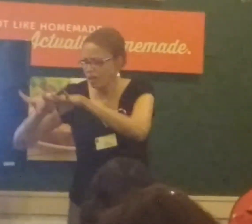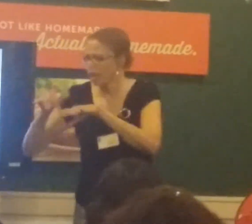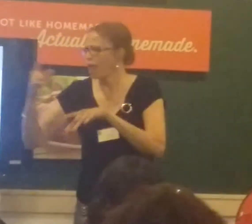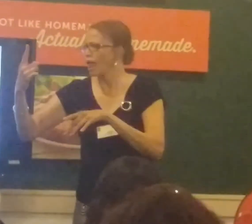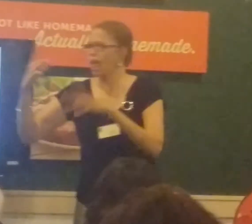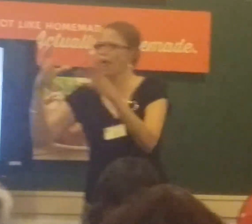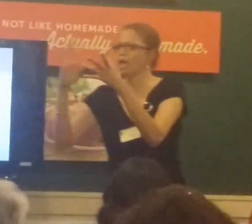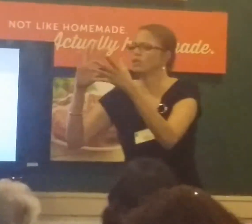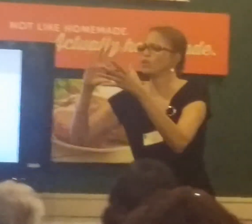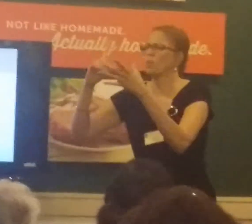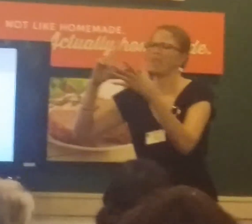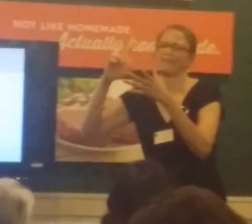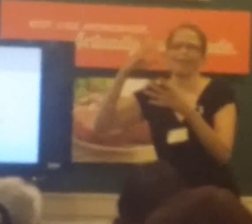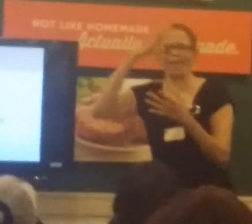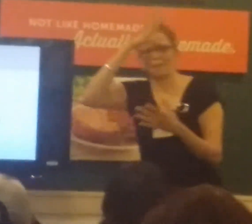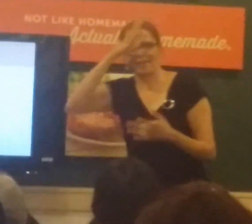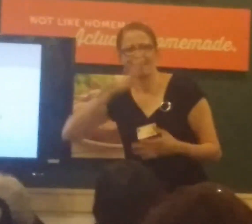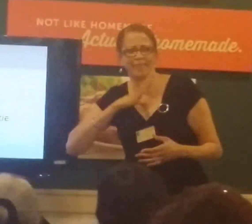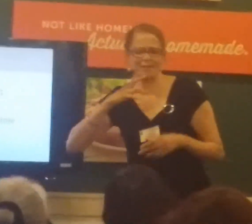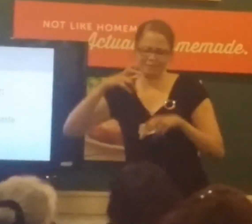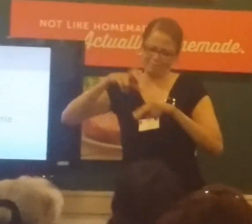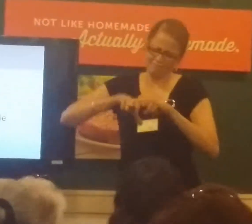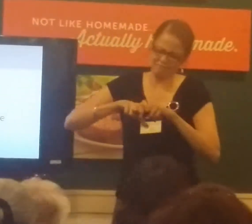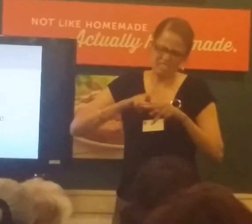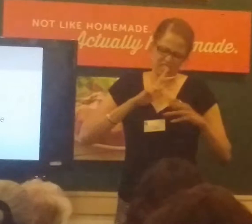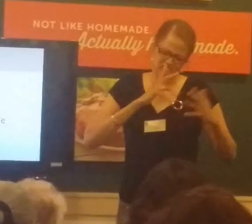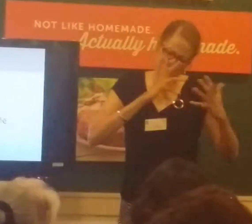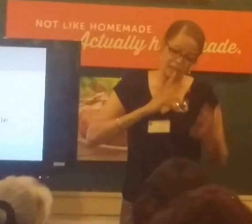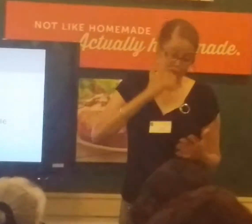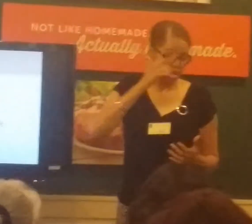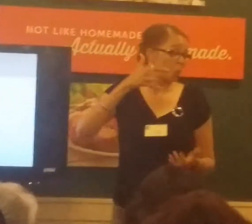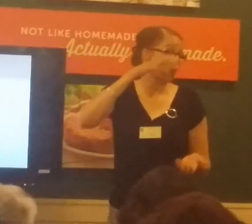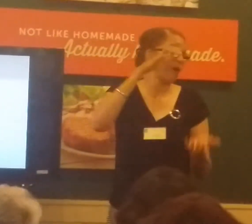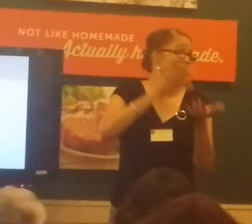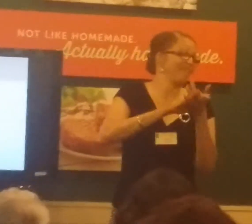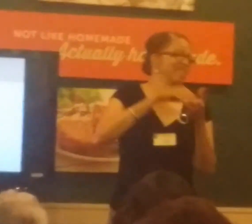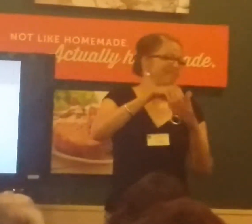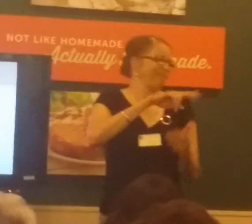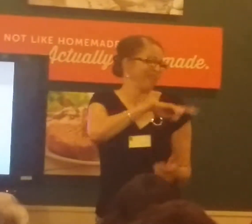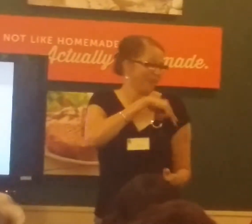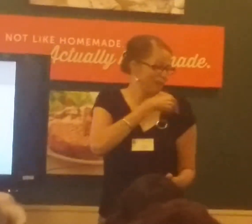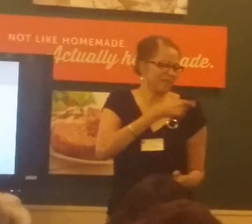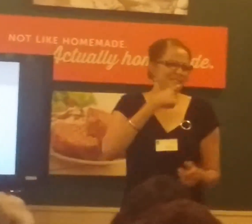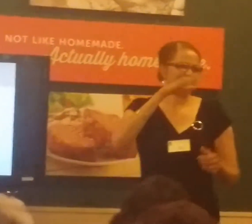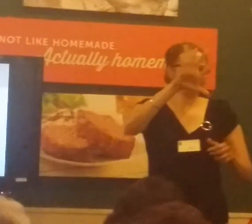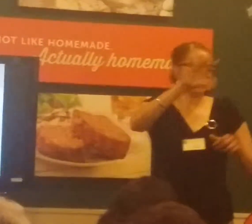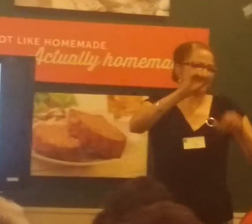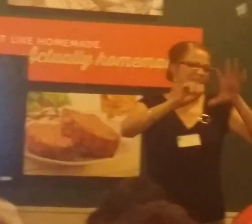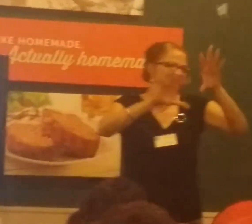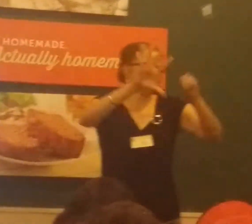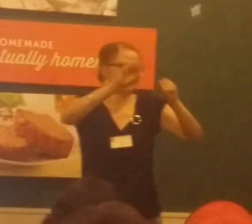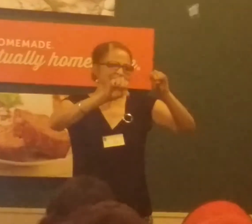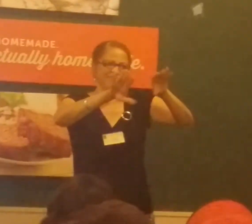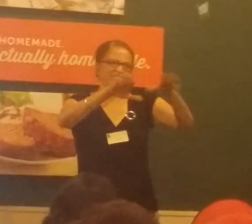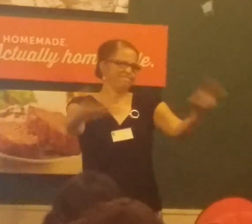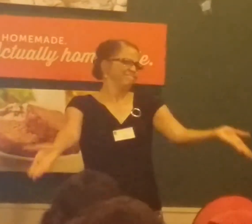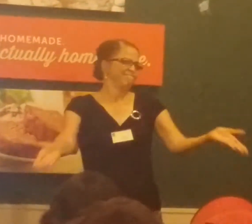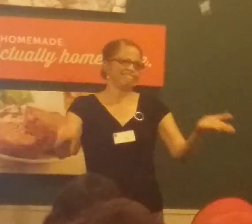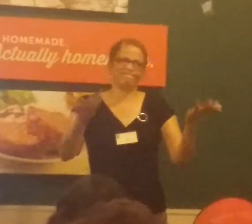preach at different churches. And there was a man there with his wife. She was in a hospital. She had